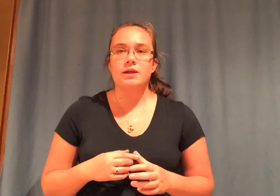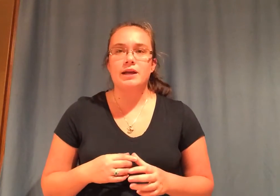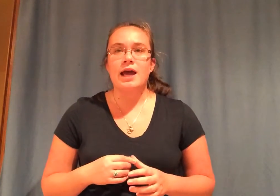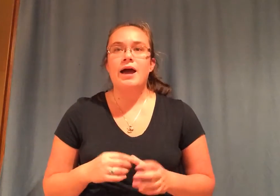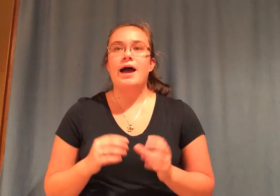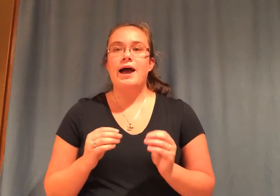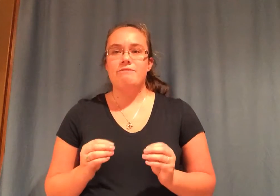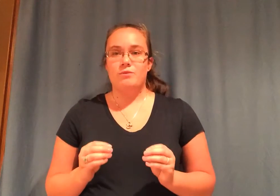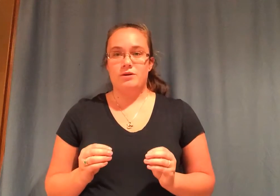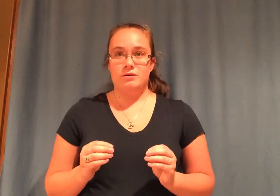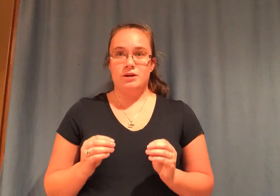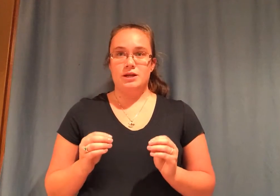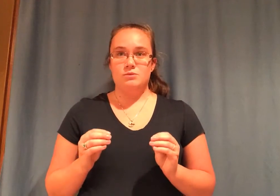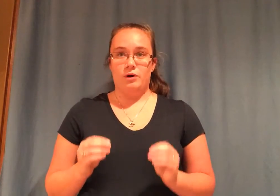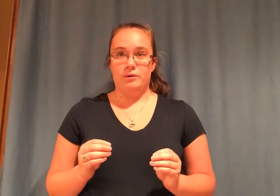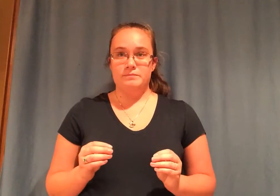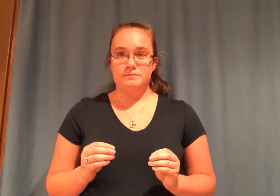implant, everyone is welcome.